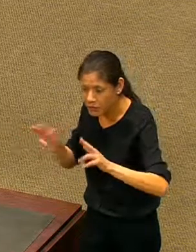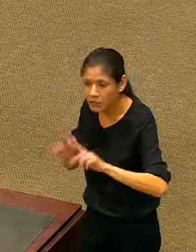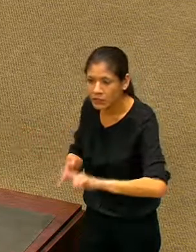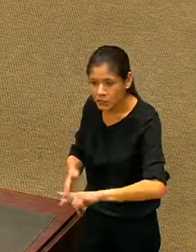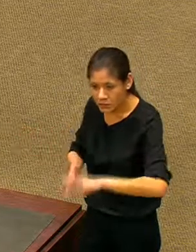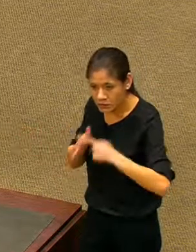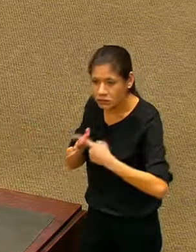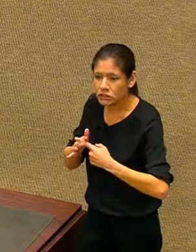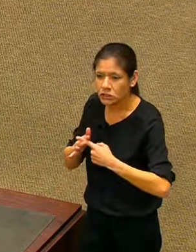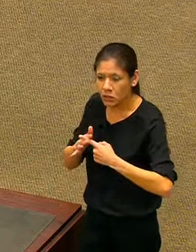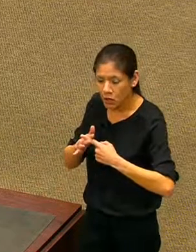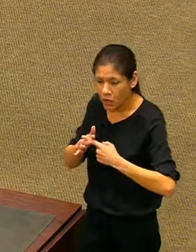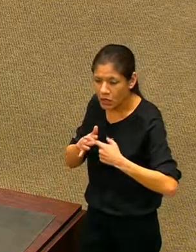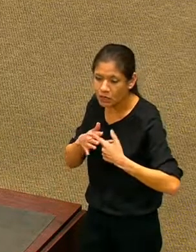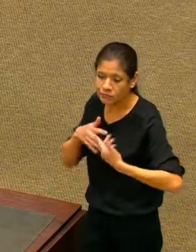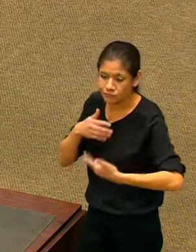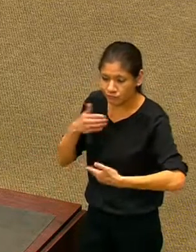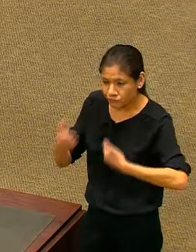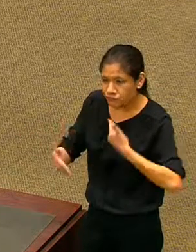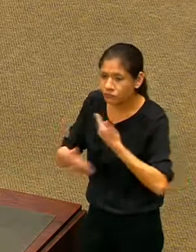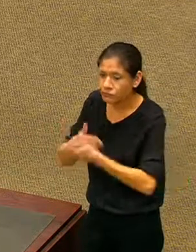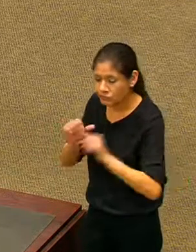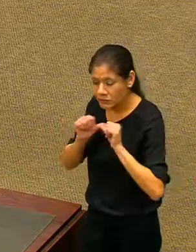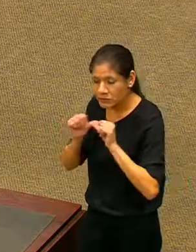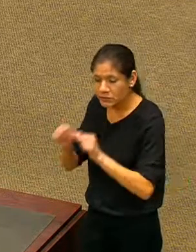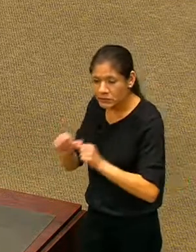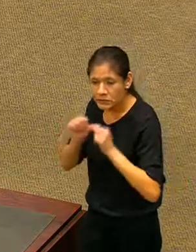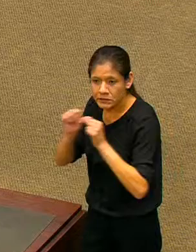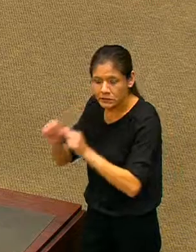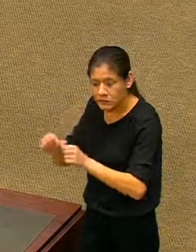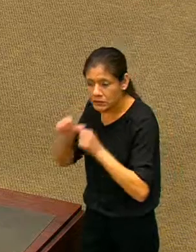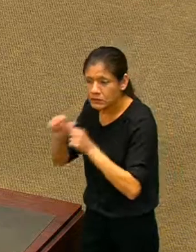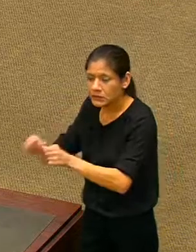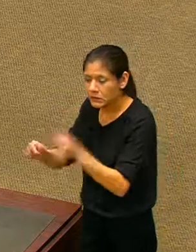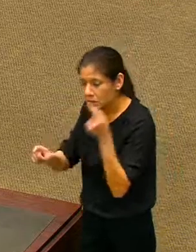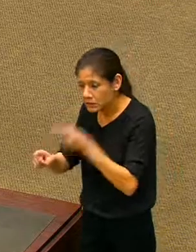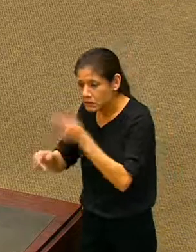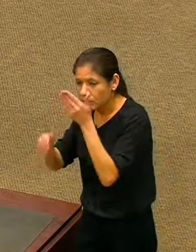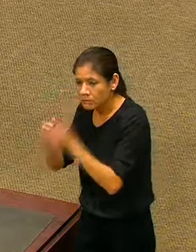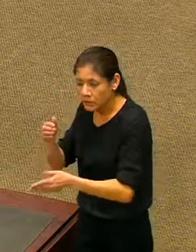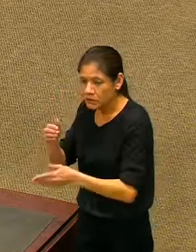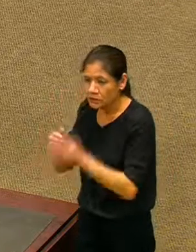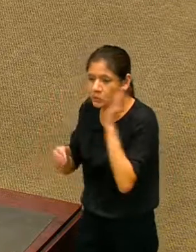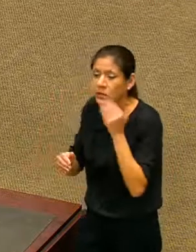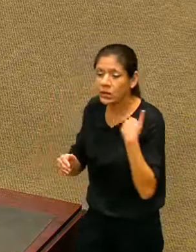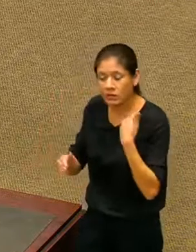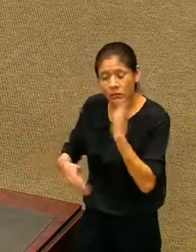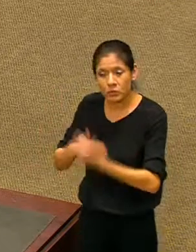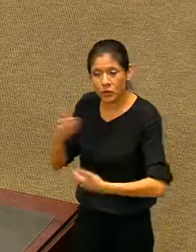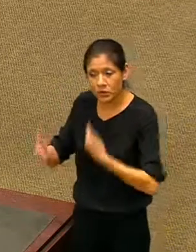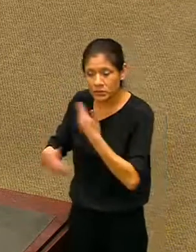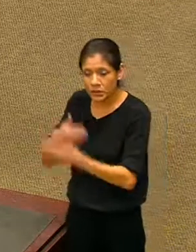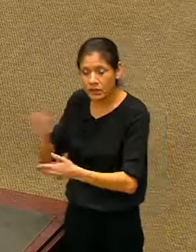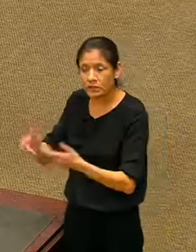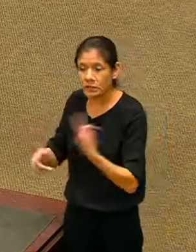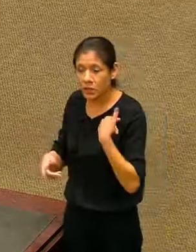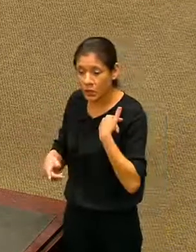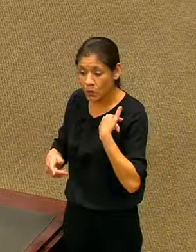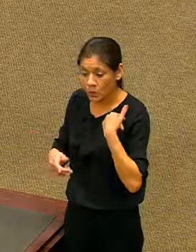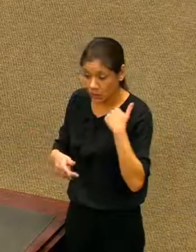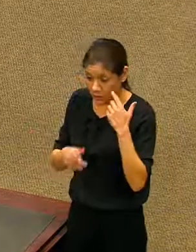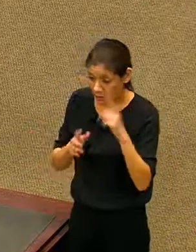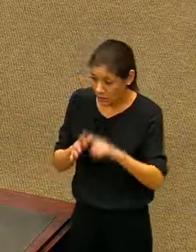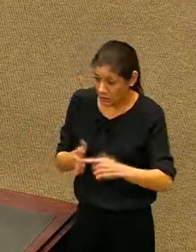start, progress through consistently, and finish. So there's going to be a process where we have gone to